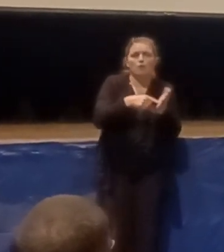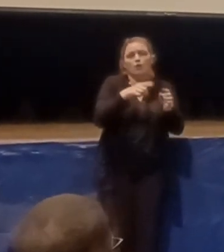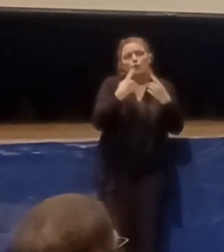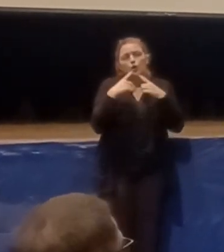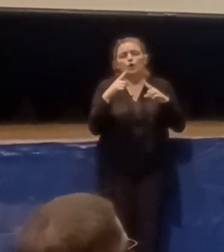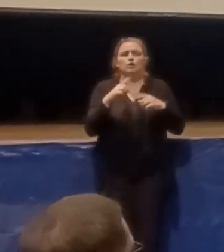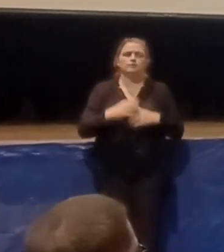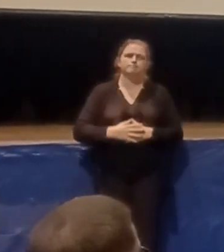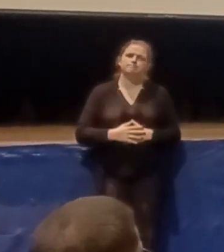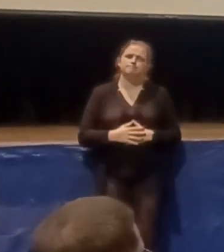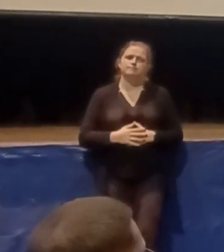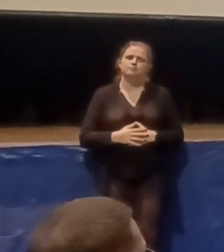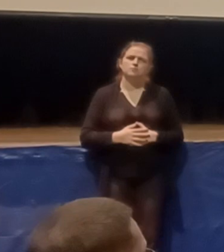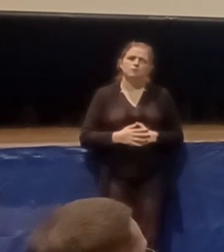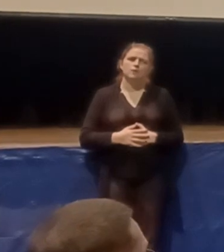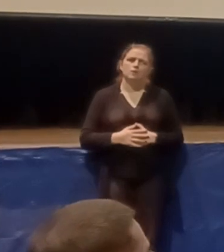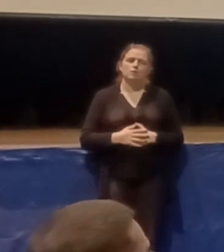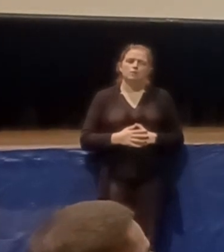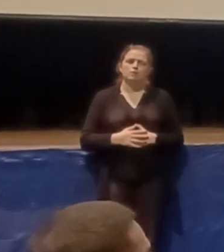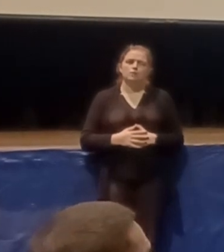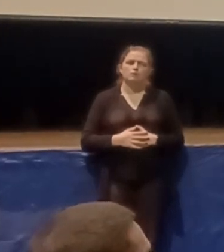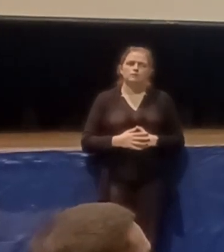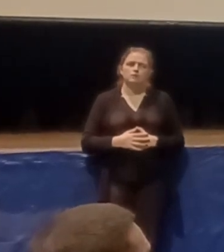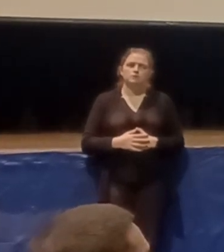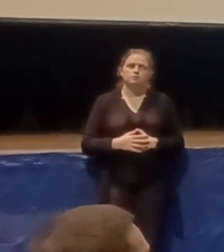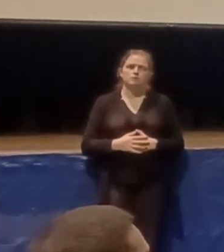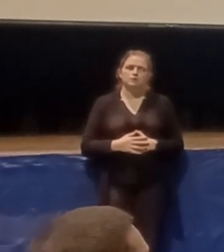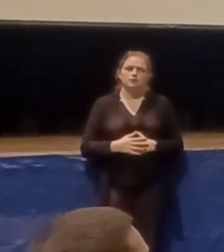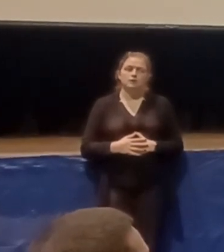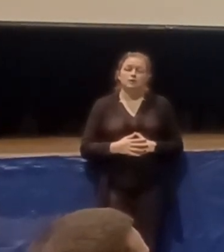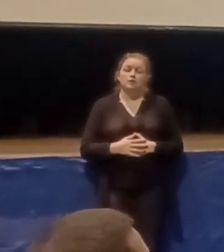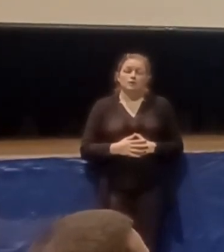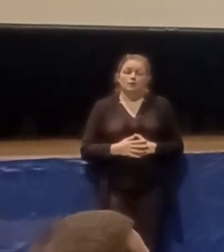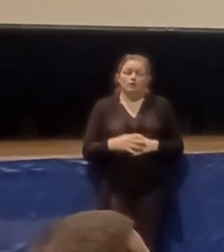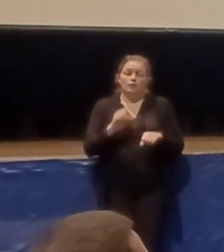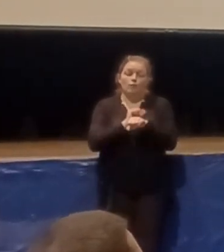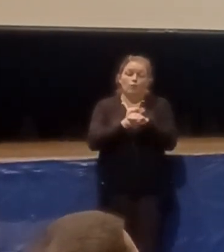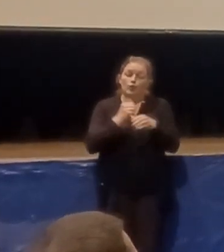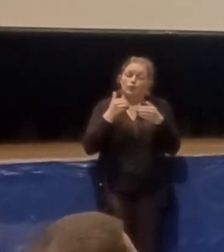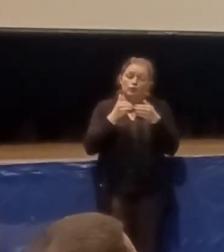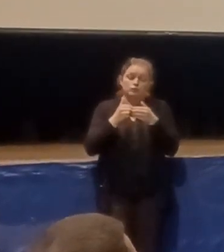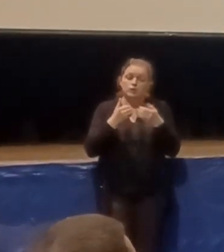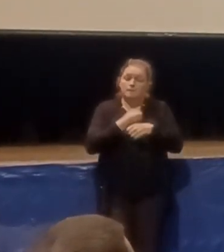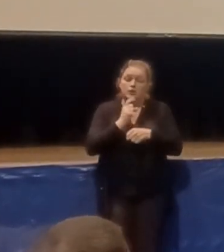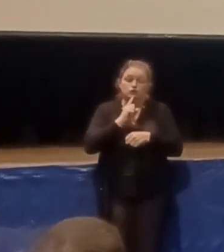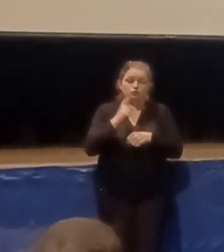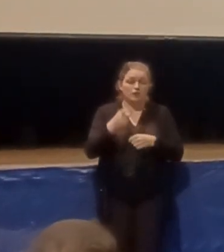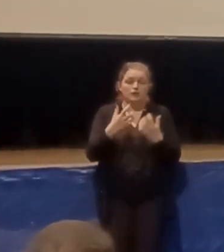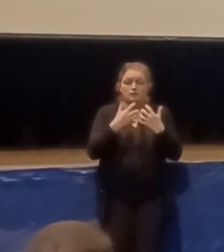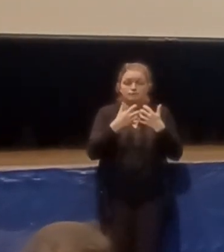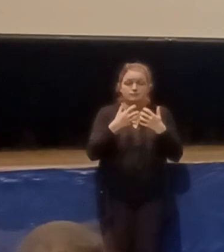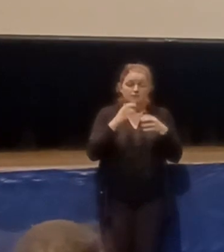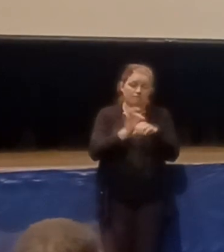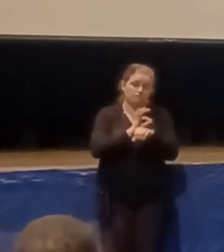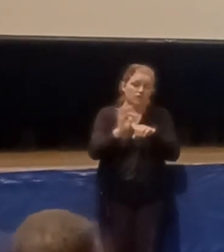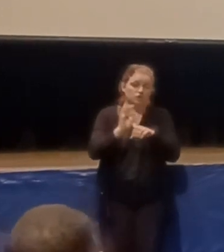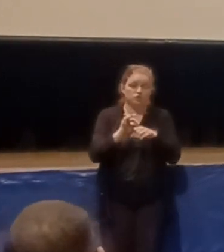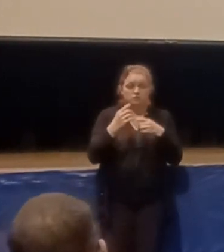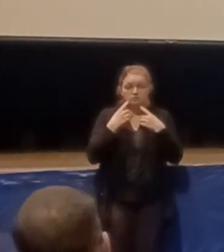think, so I don't know, we're going to have to work, hopefully very closely on making that function.